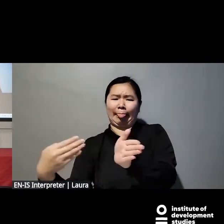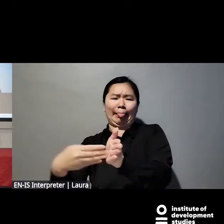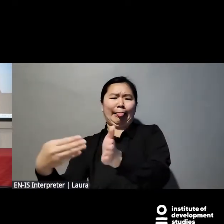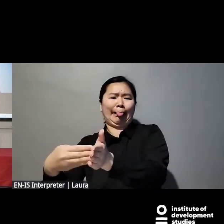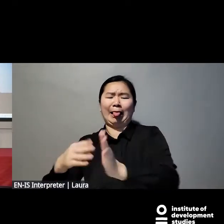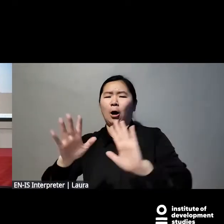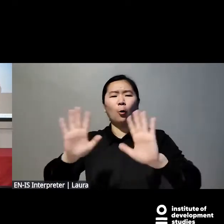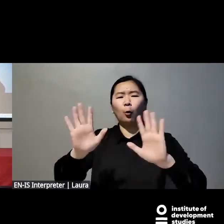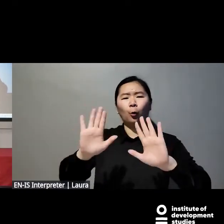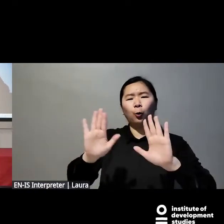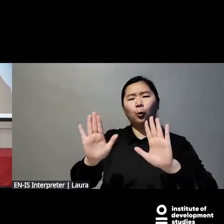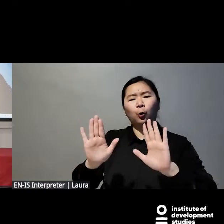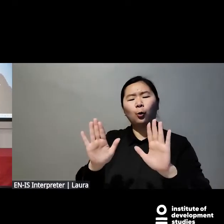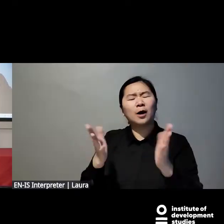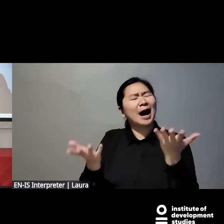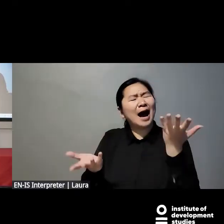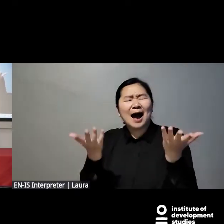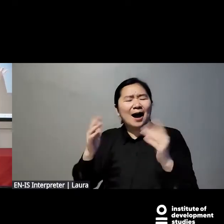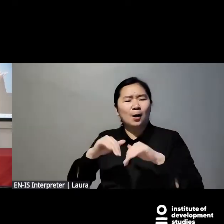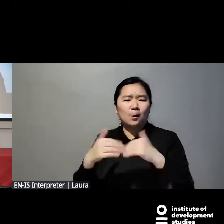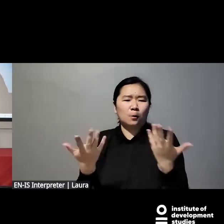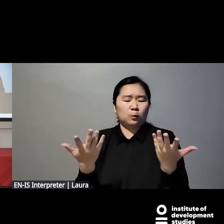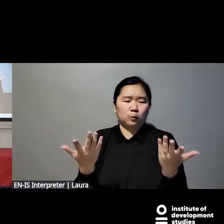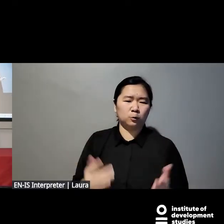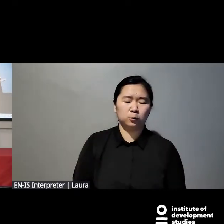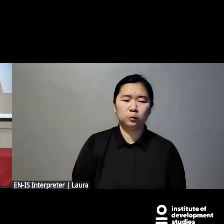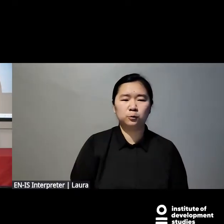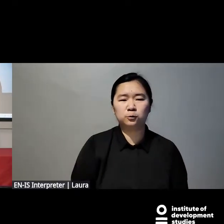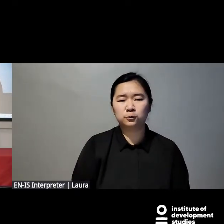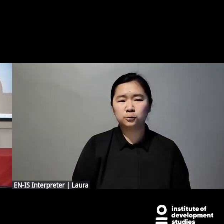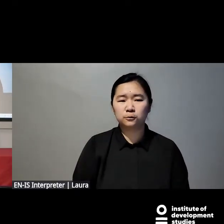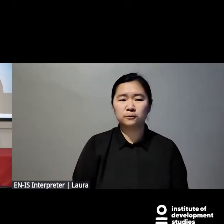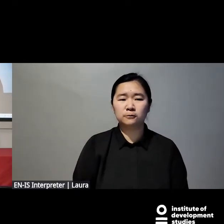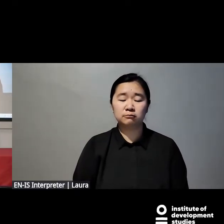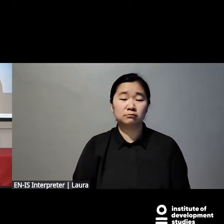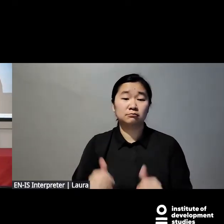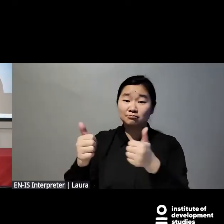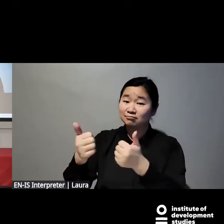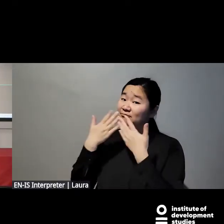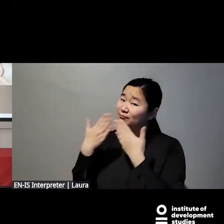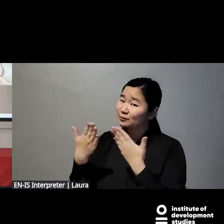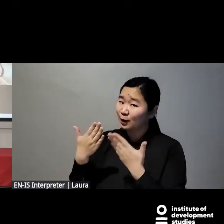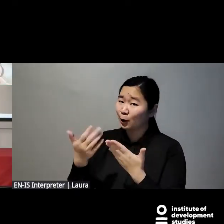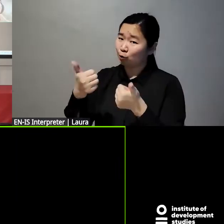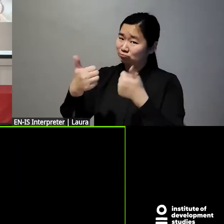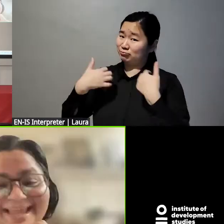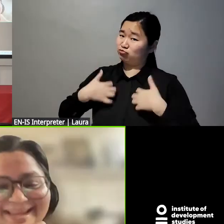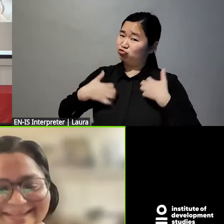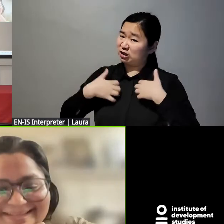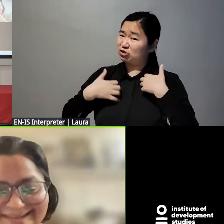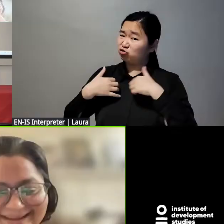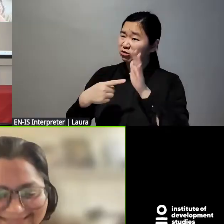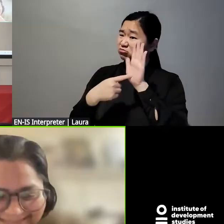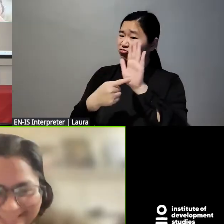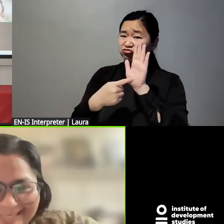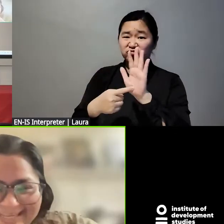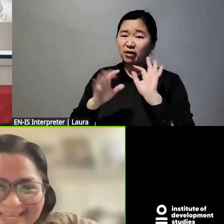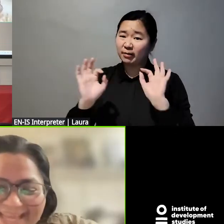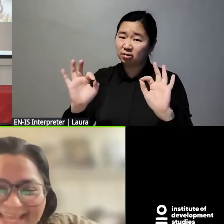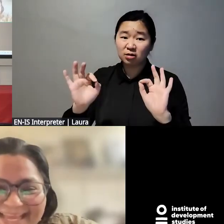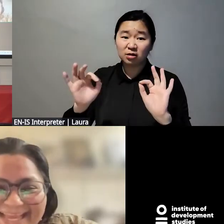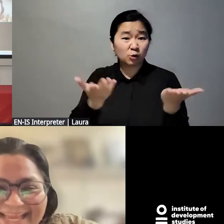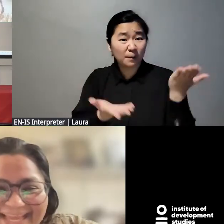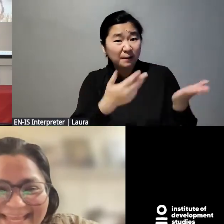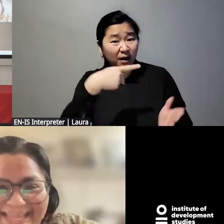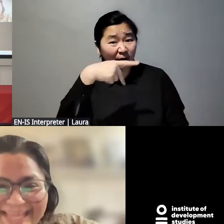for Zambia. Yeah. Again, I'll partner with Claire, and Claire can start.